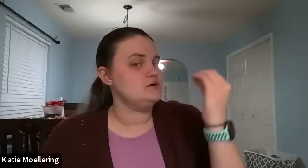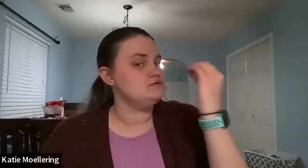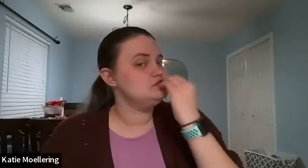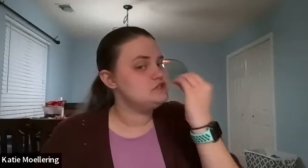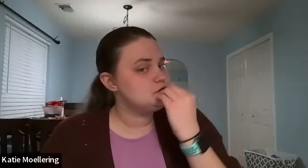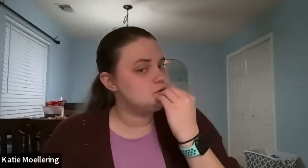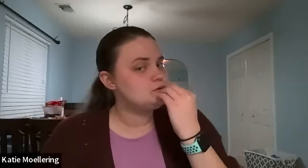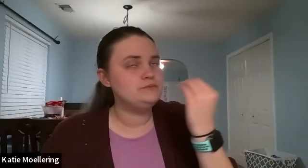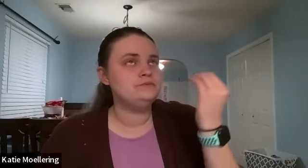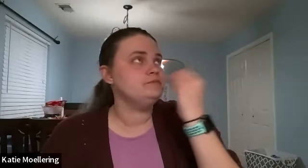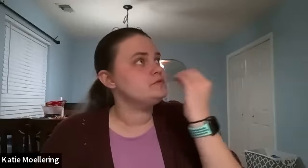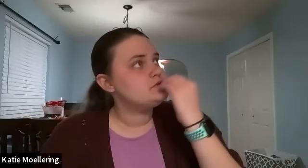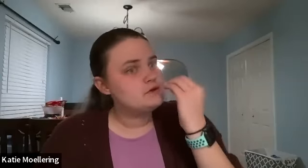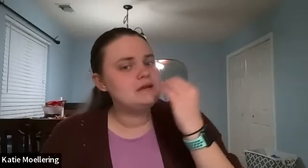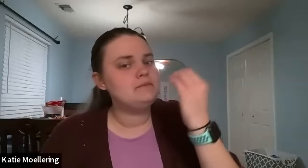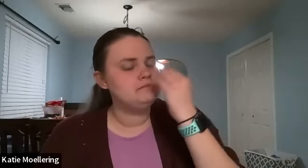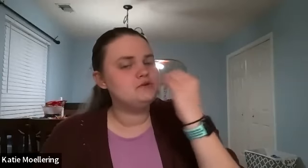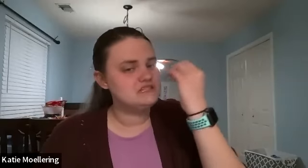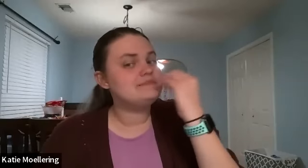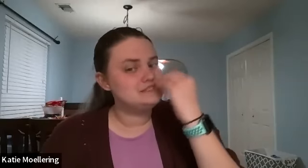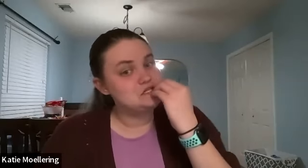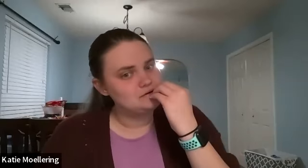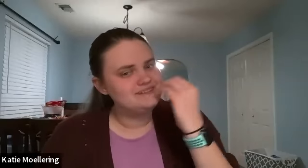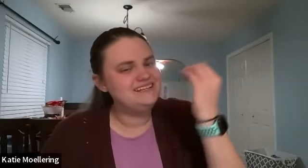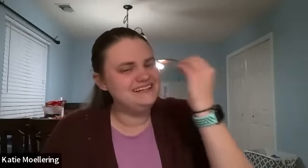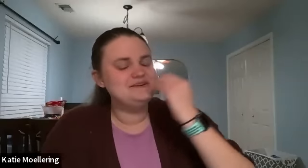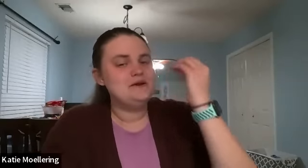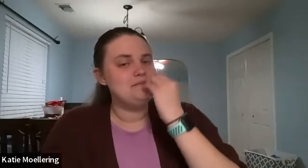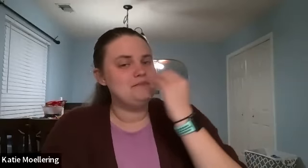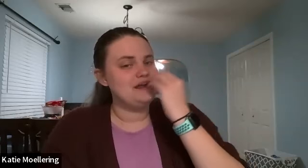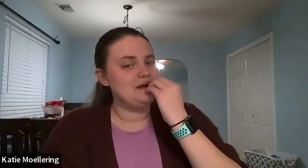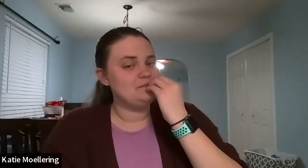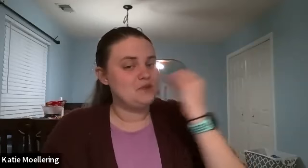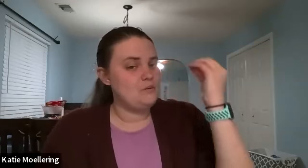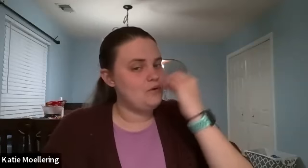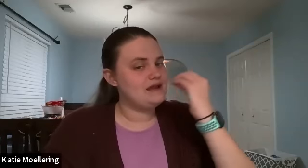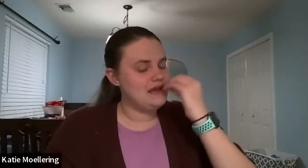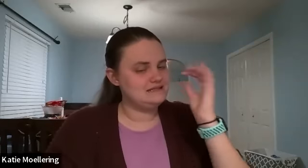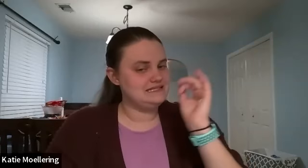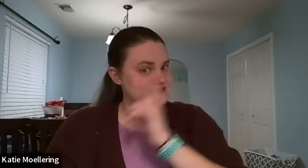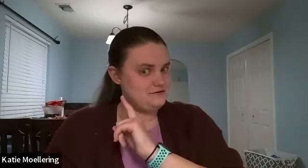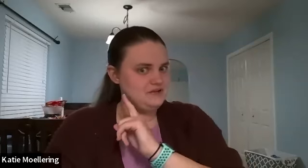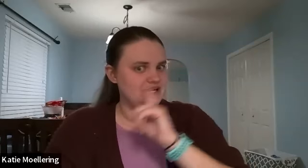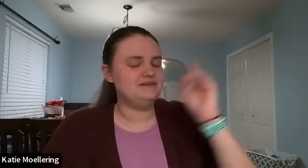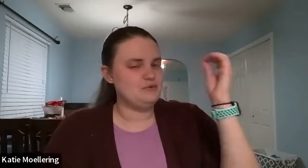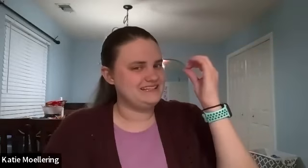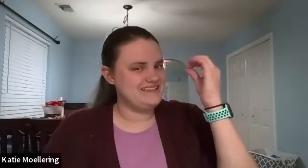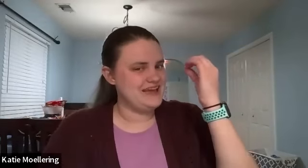So 2, 3, most of the time it's 2. But one is a different meaning, and we'll get to that.